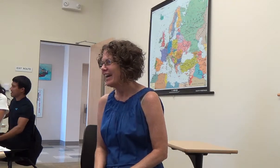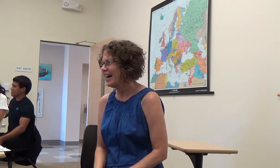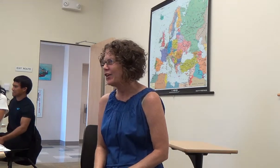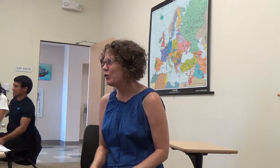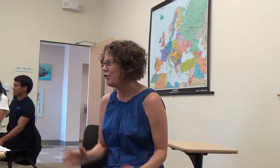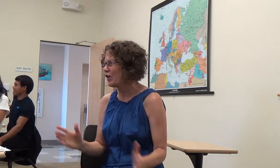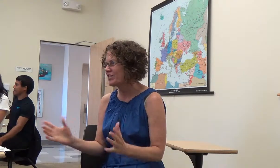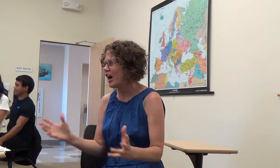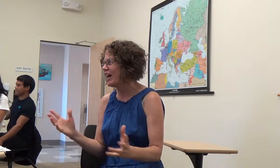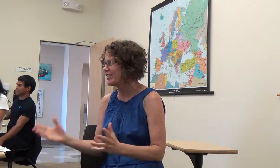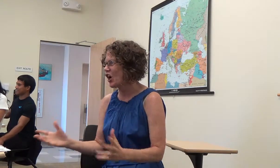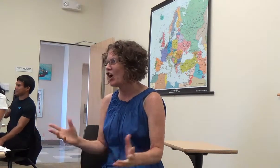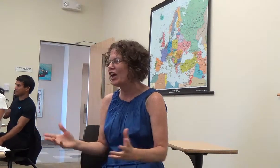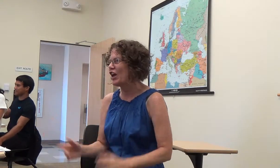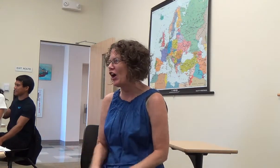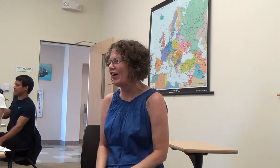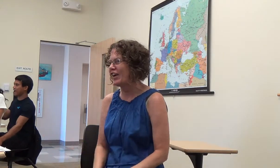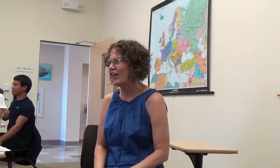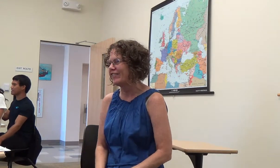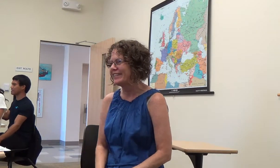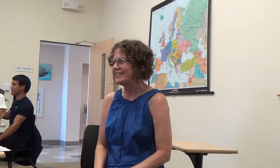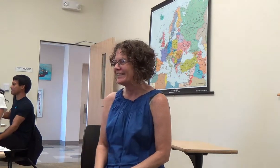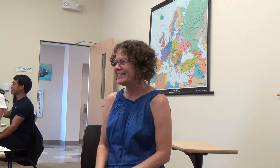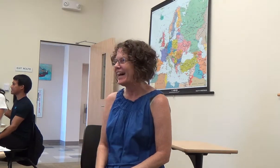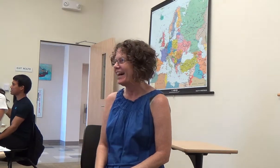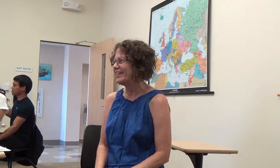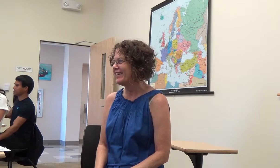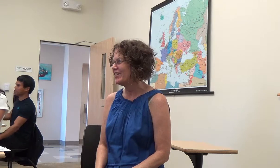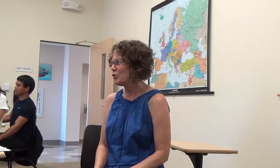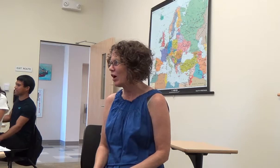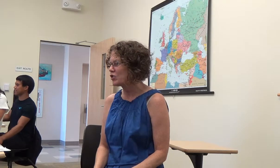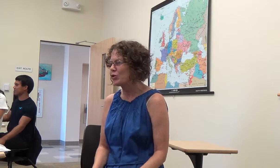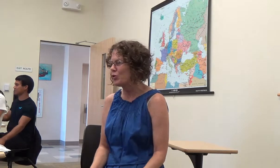Who to focus on? It's hard, I know. Yeah.